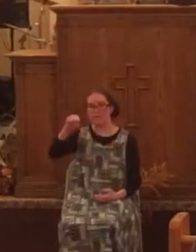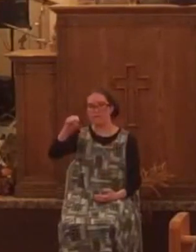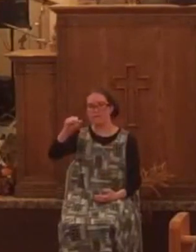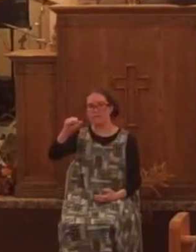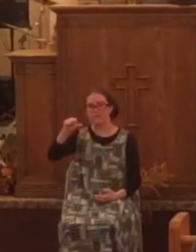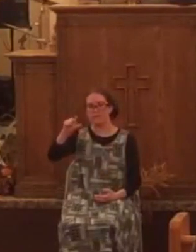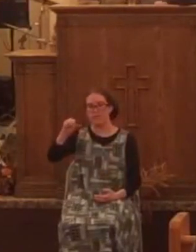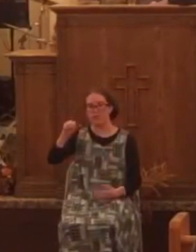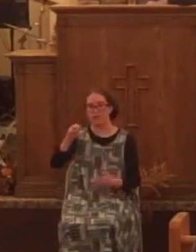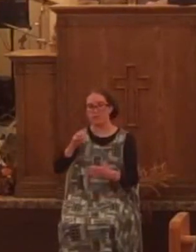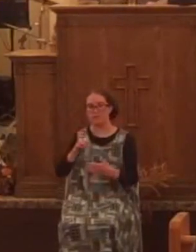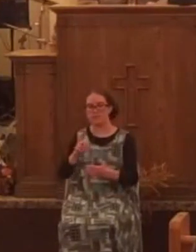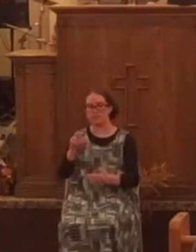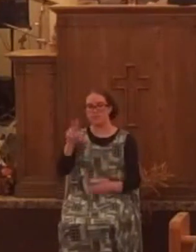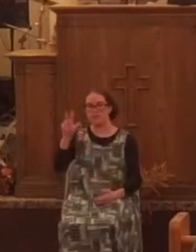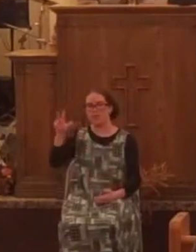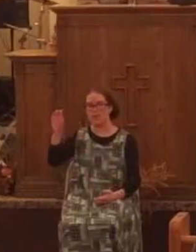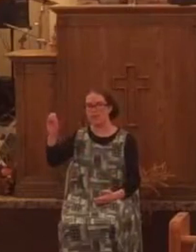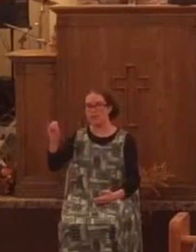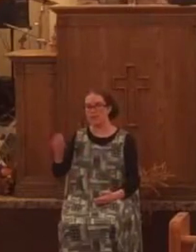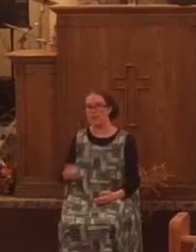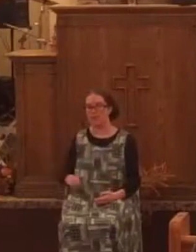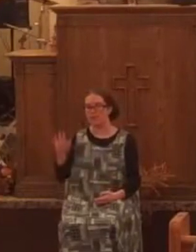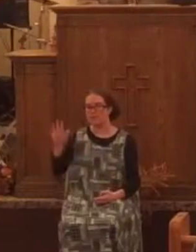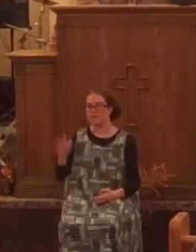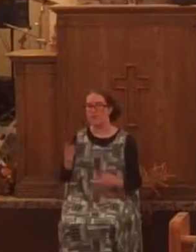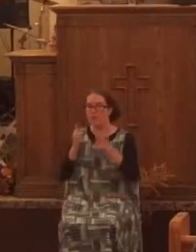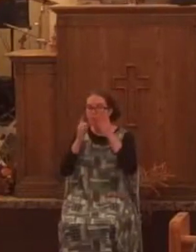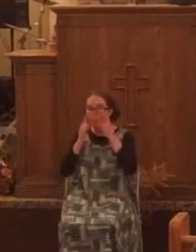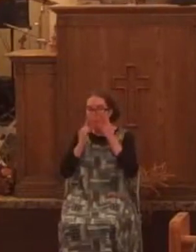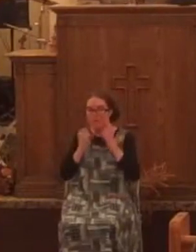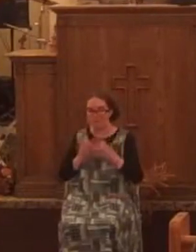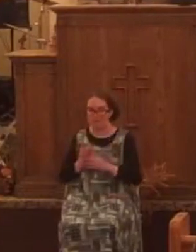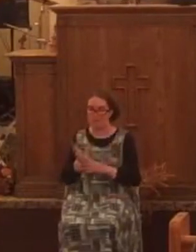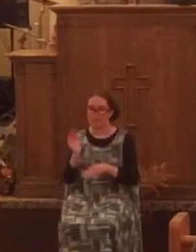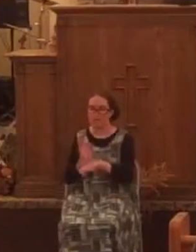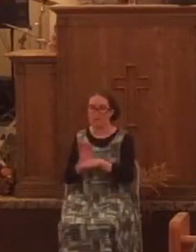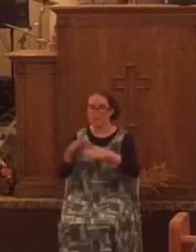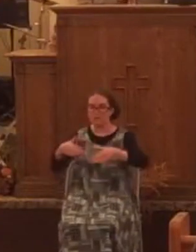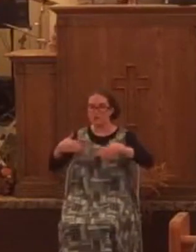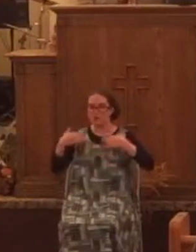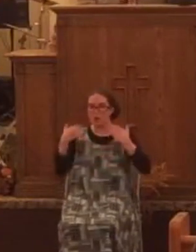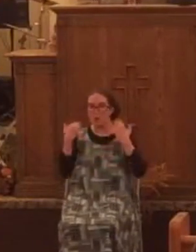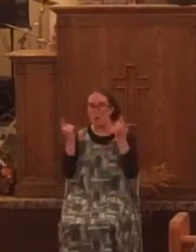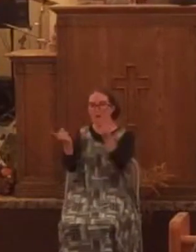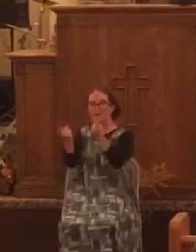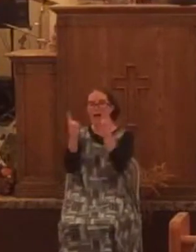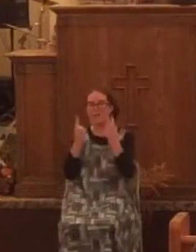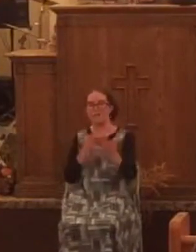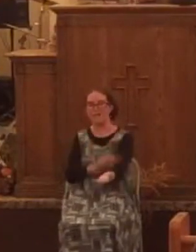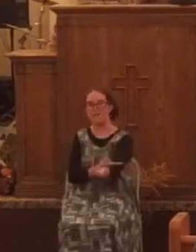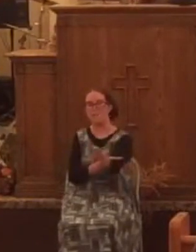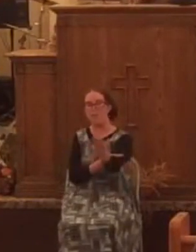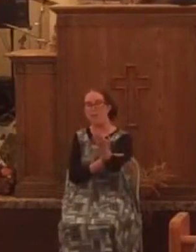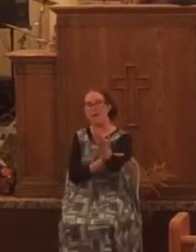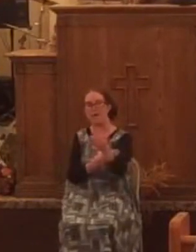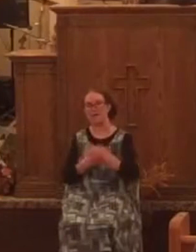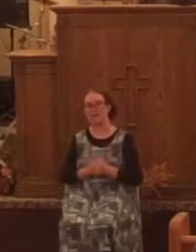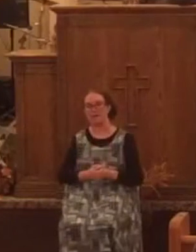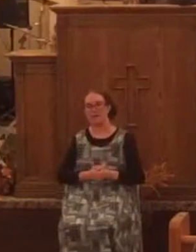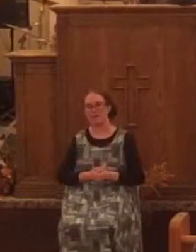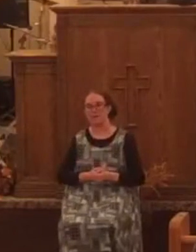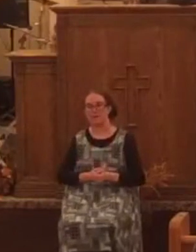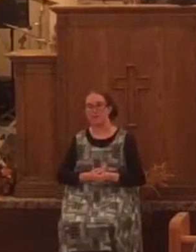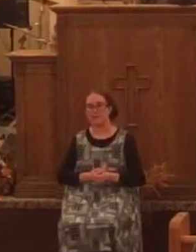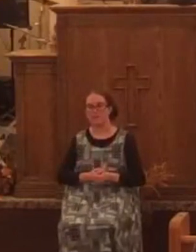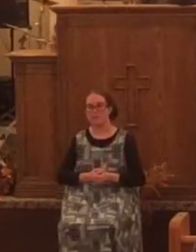5 said, weeping may endure for a night, but joy cometh in the morning.